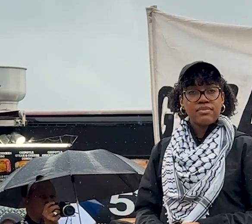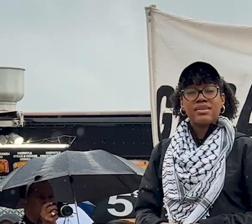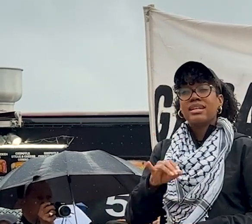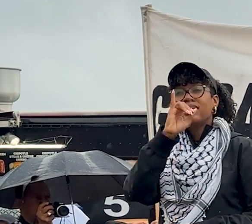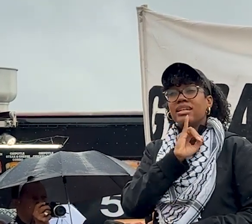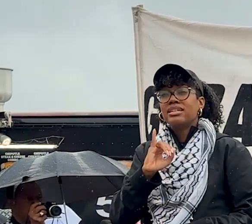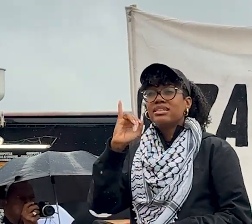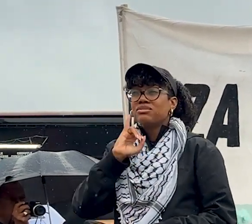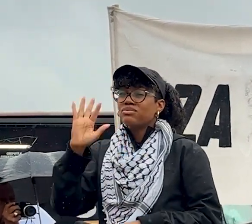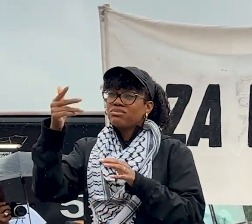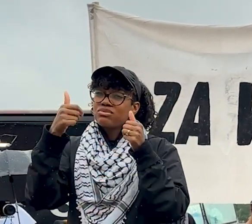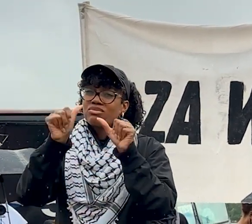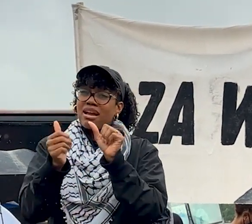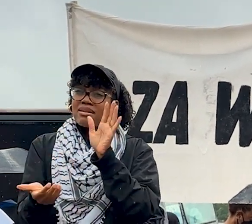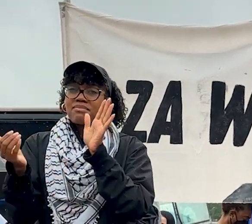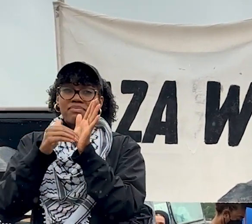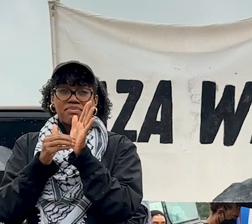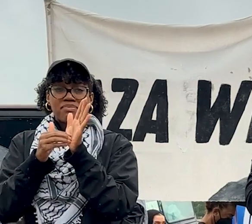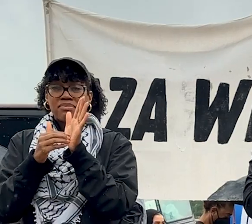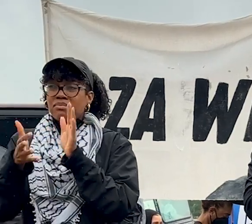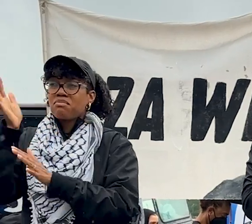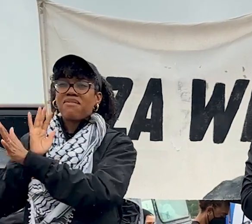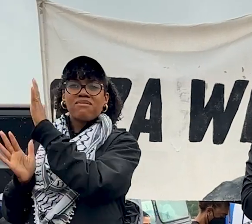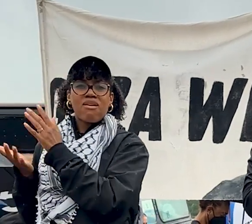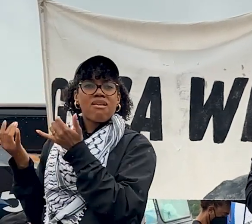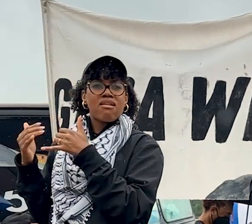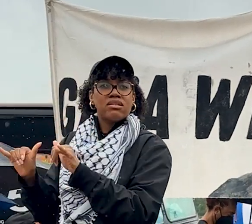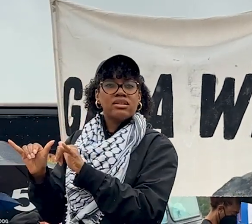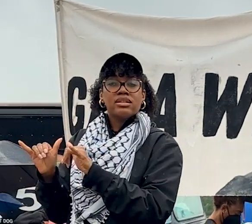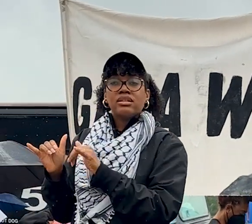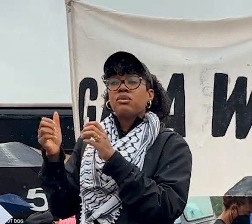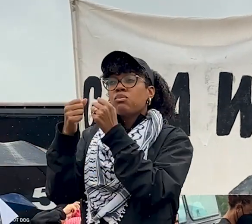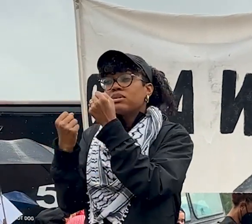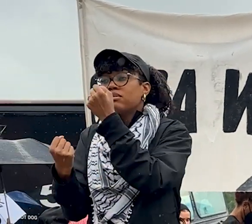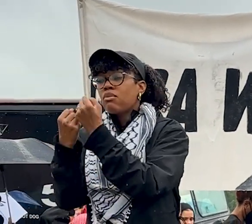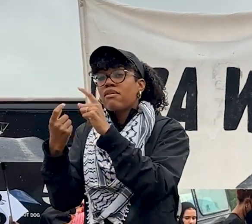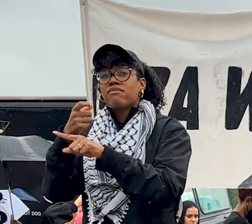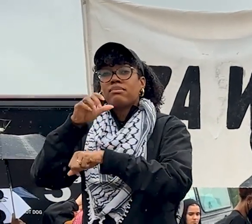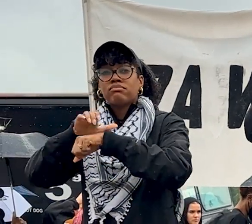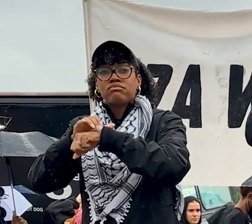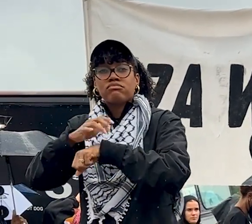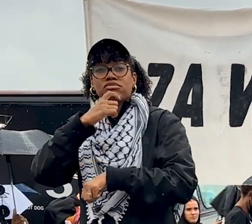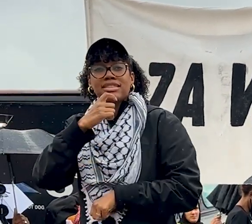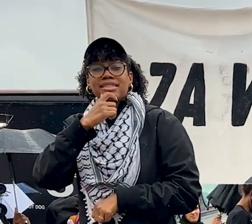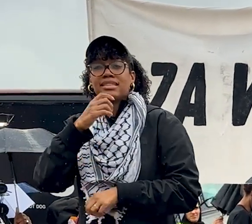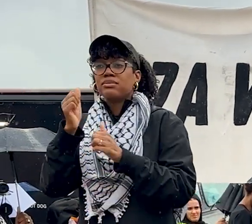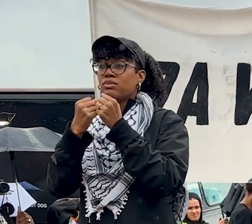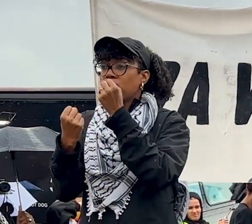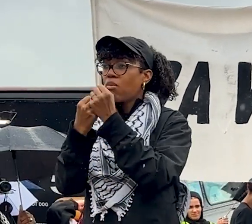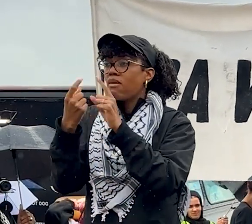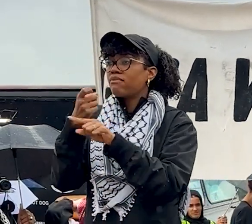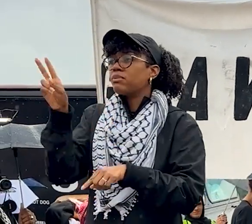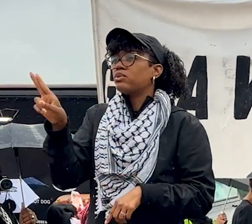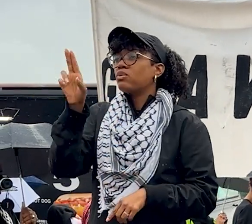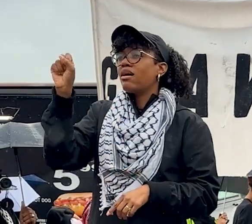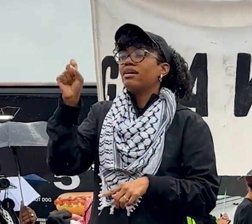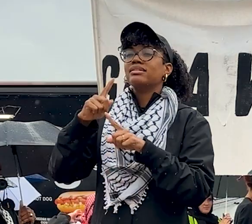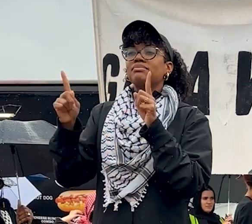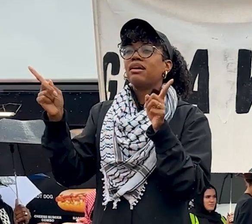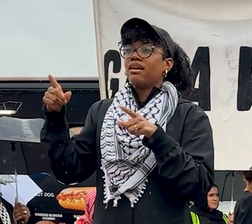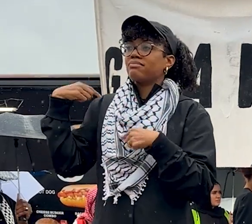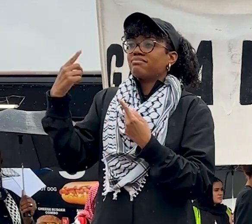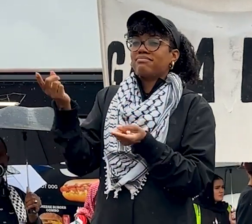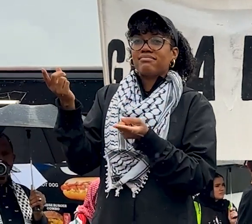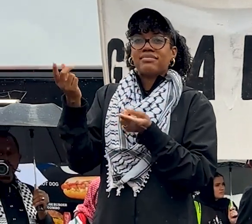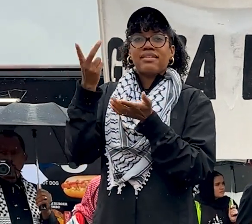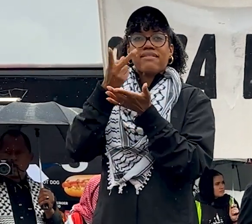Israel has tried this before, with the support of Britain, with the support of the US, but they have failed and